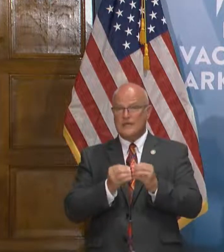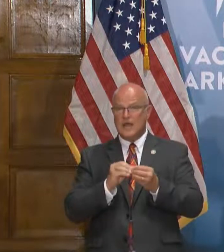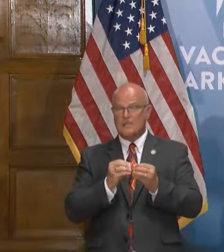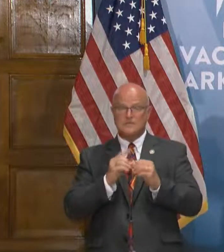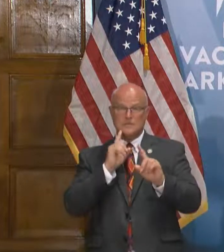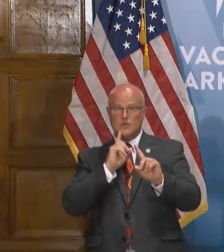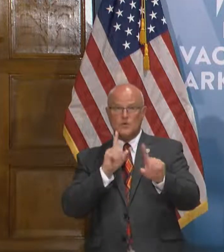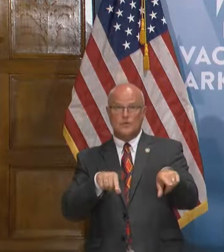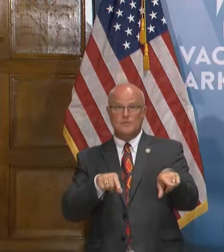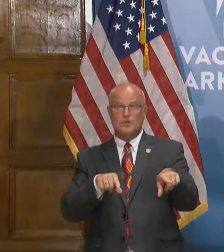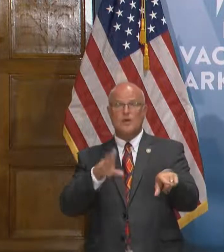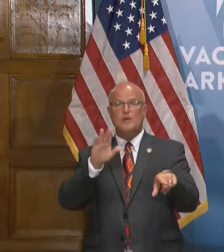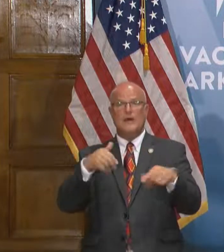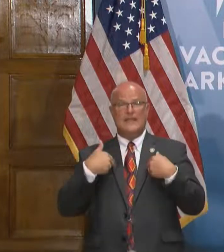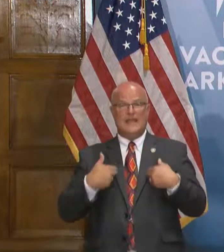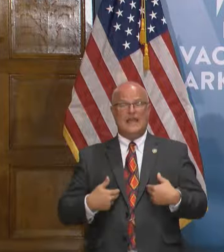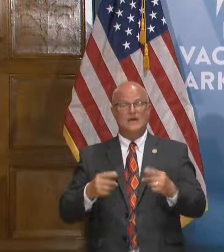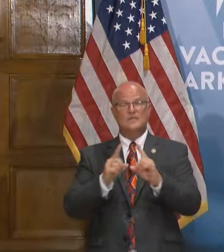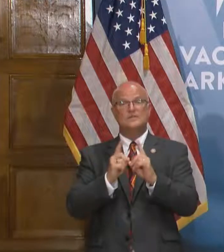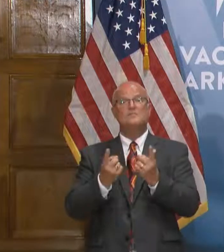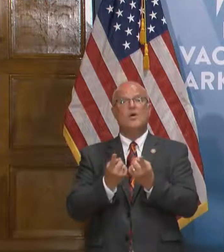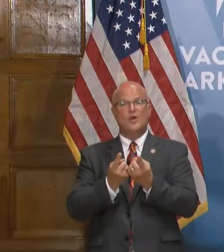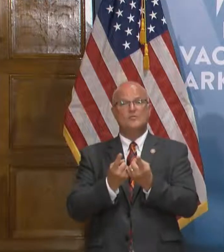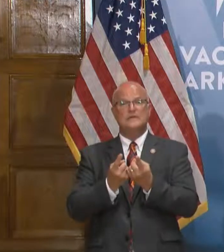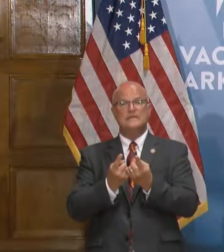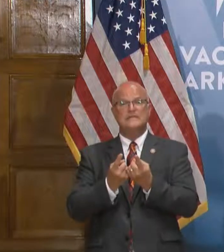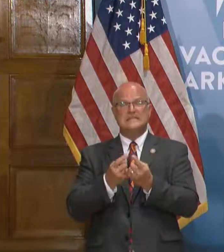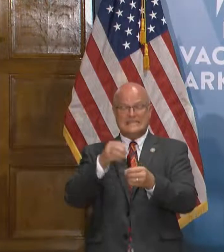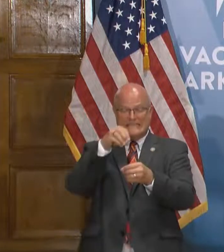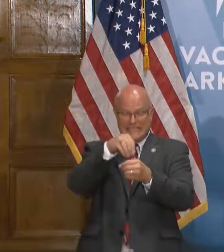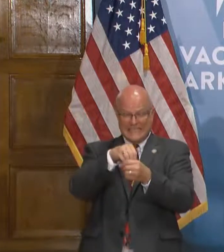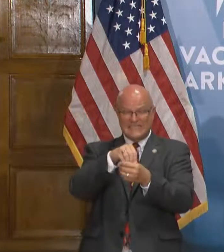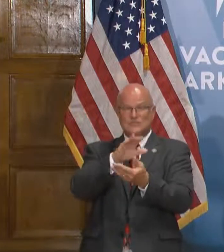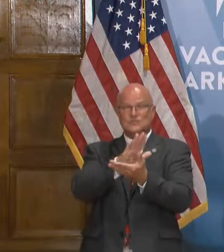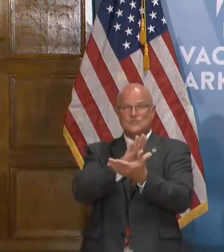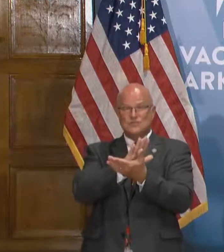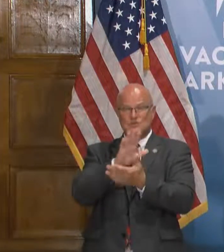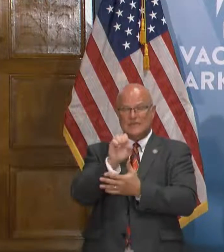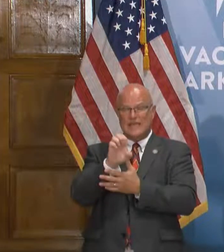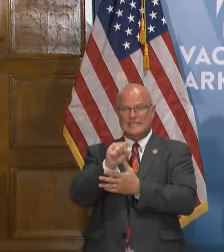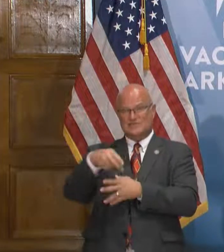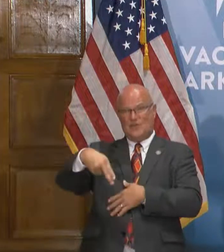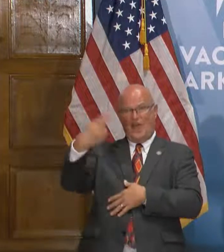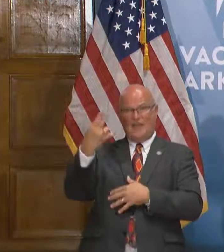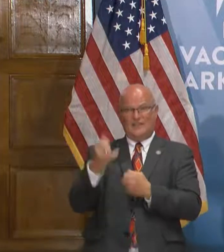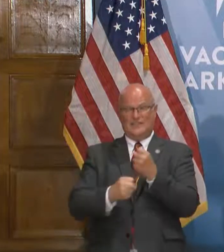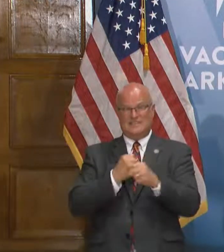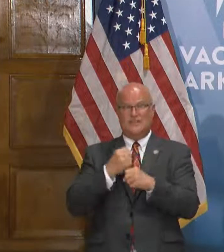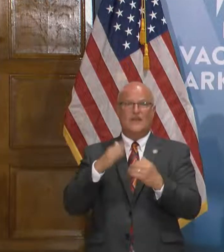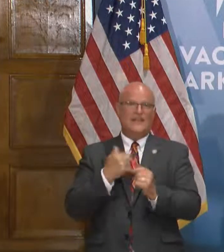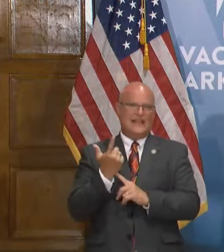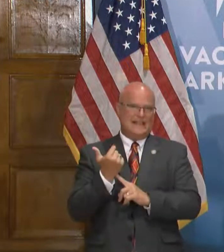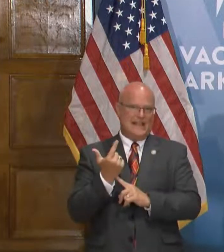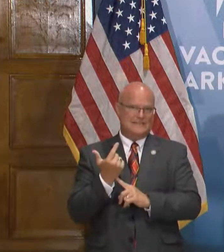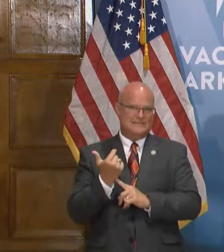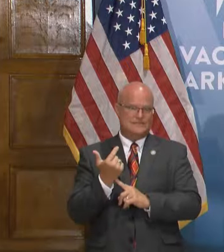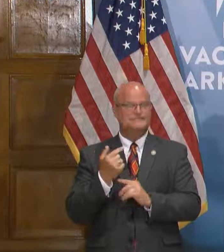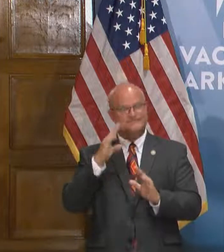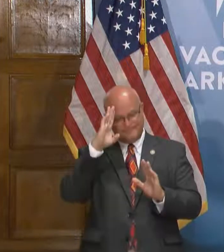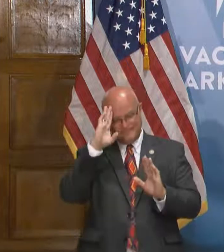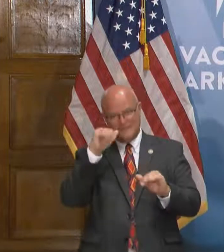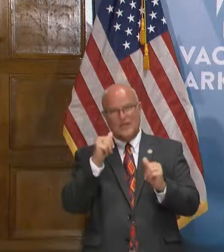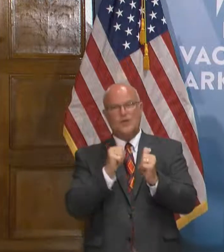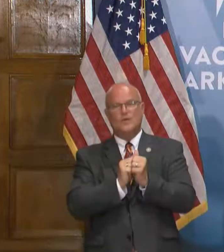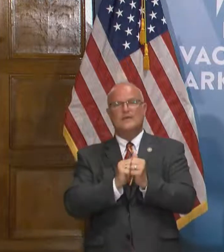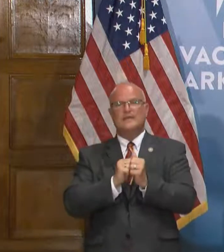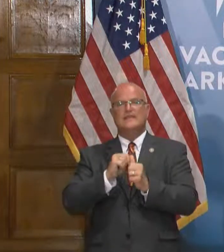has been reported by the health department, of in-school cases are higher this year than they were last year, which is to be expected with